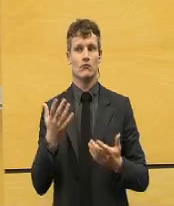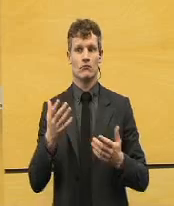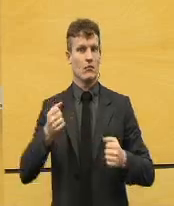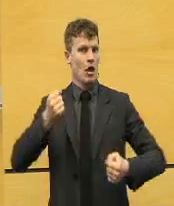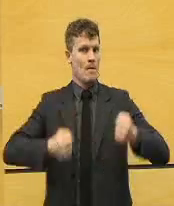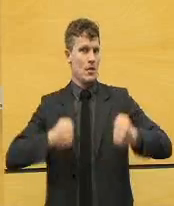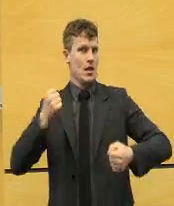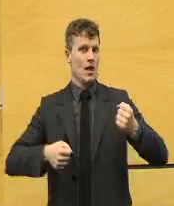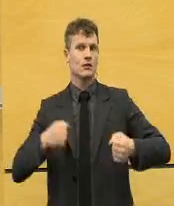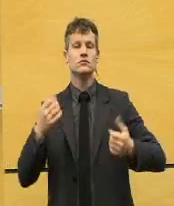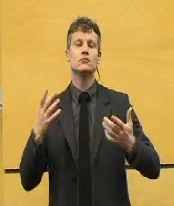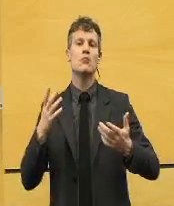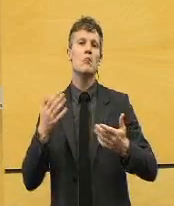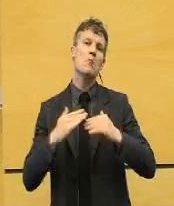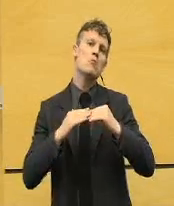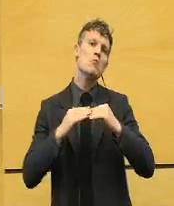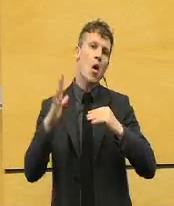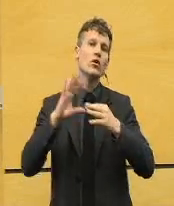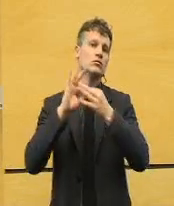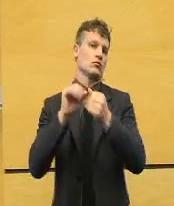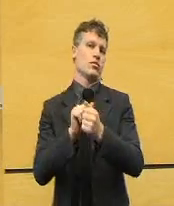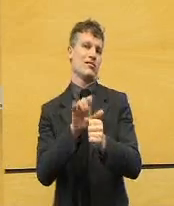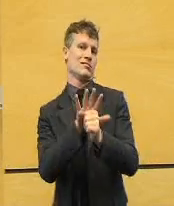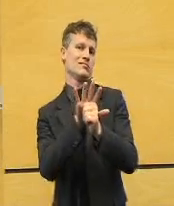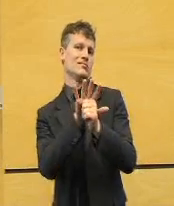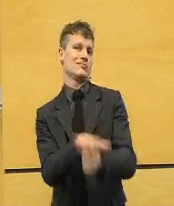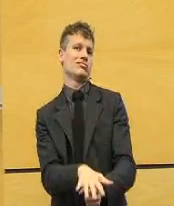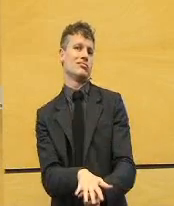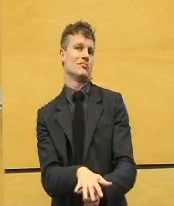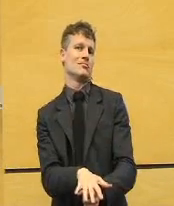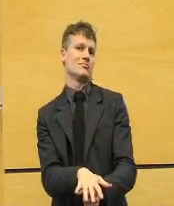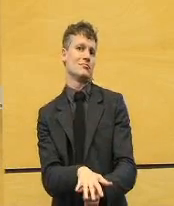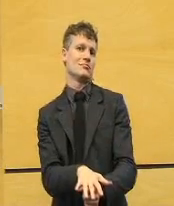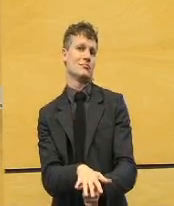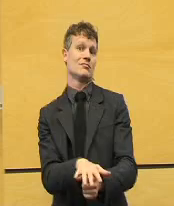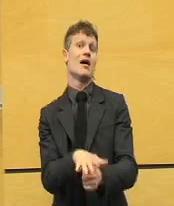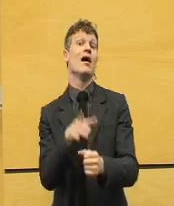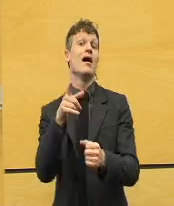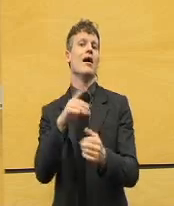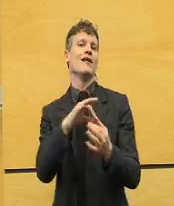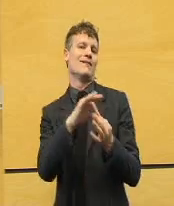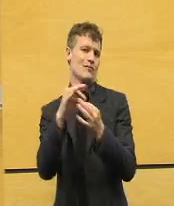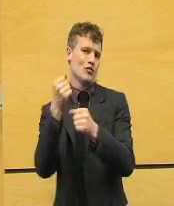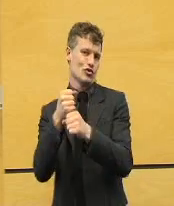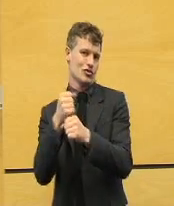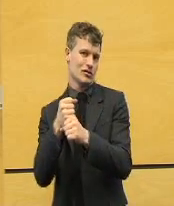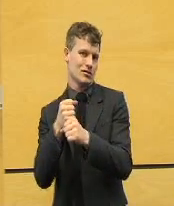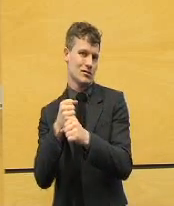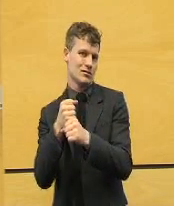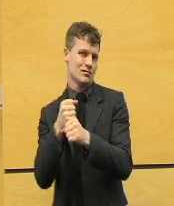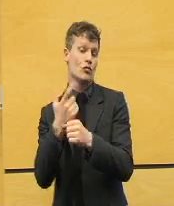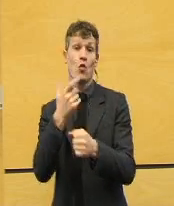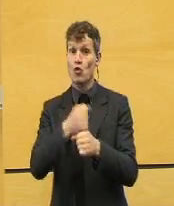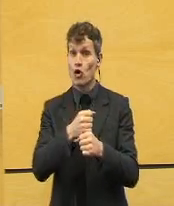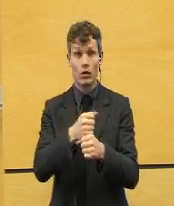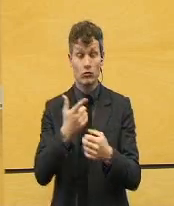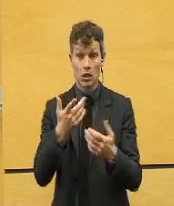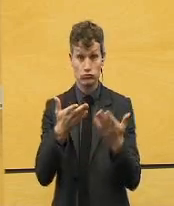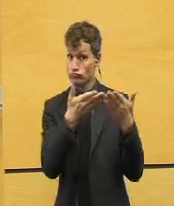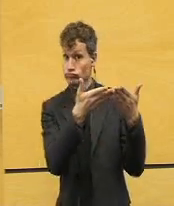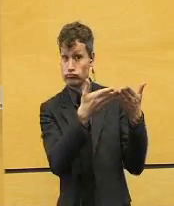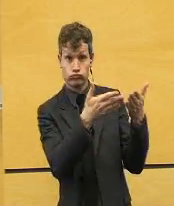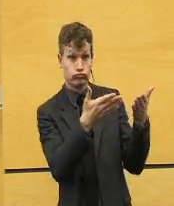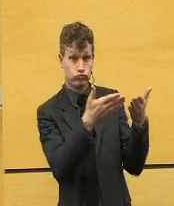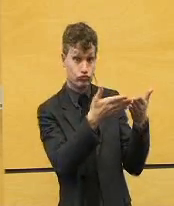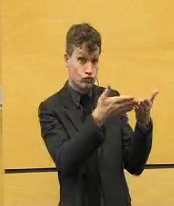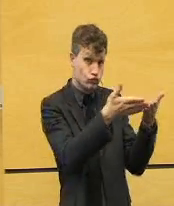mostly related to discriminatory practice by employers, both in government and private